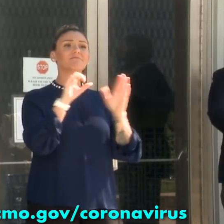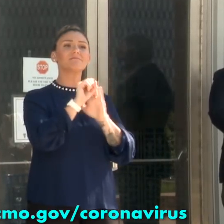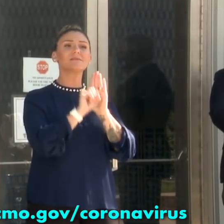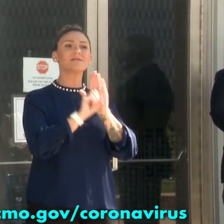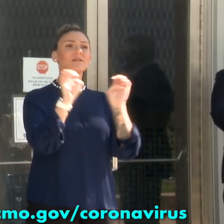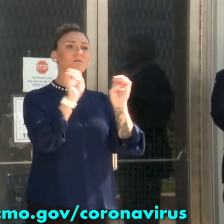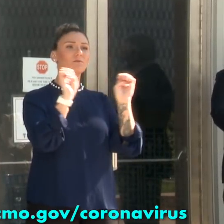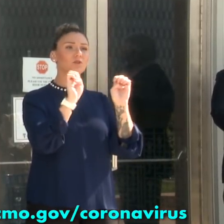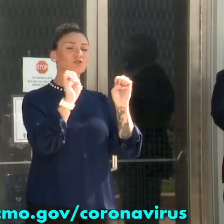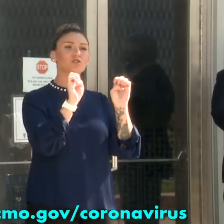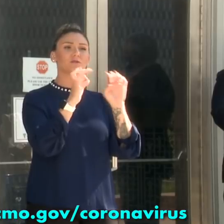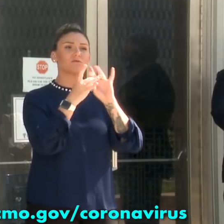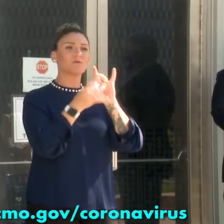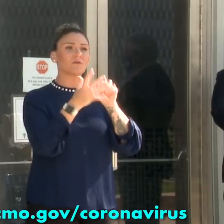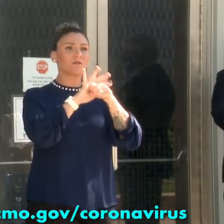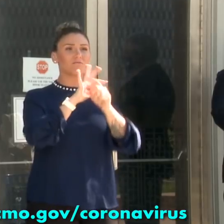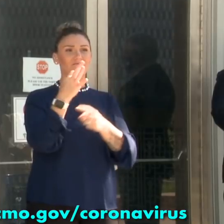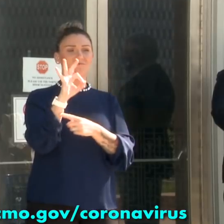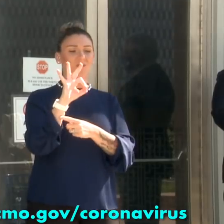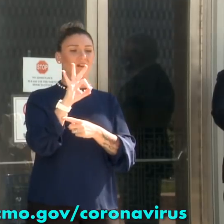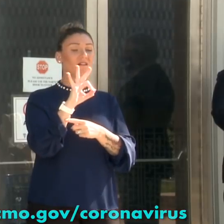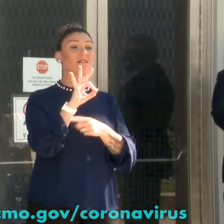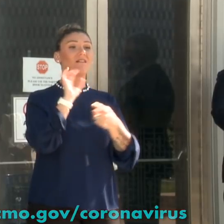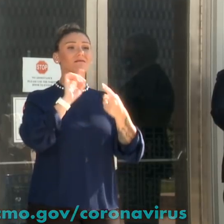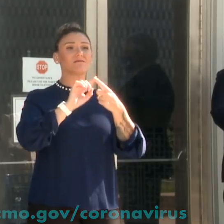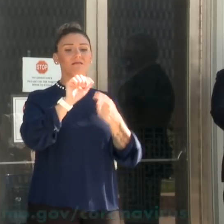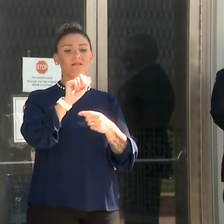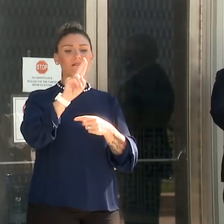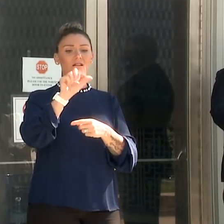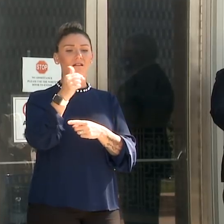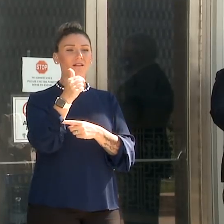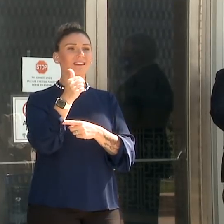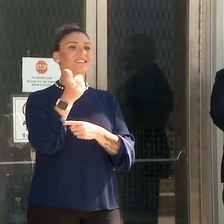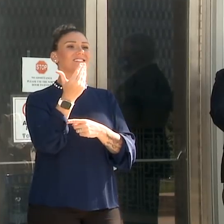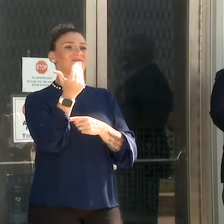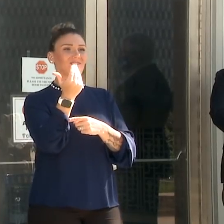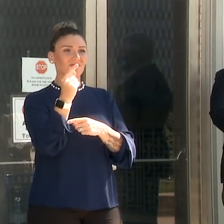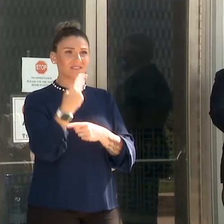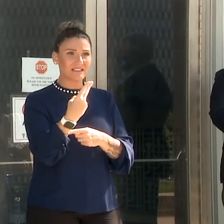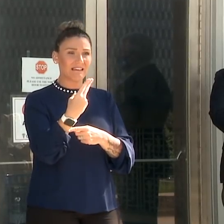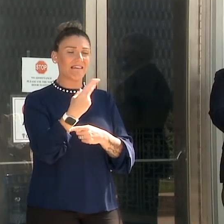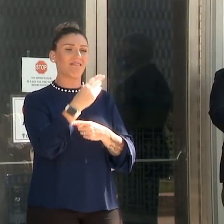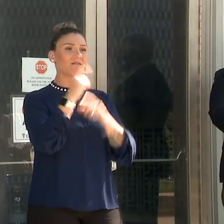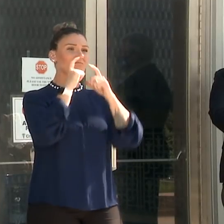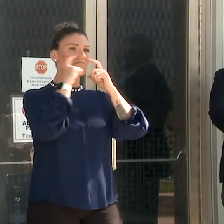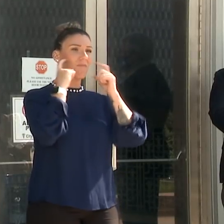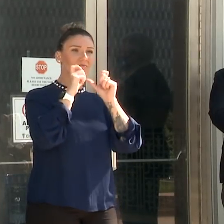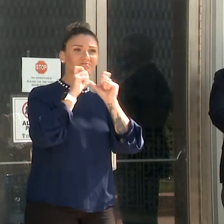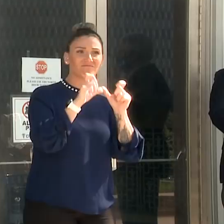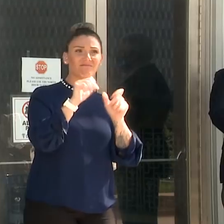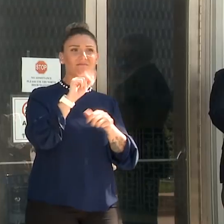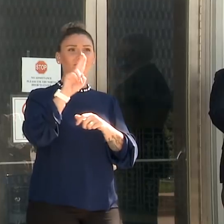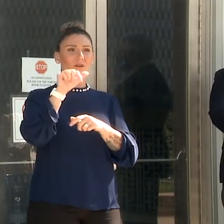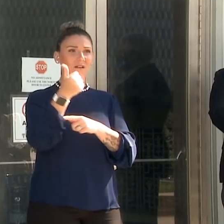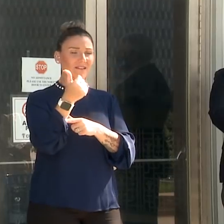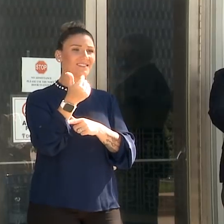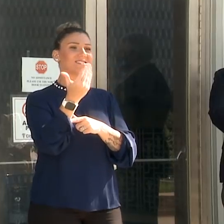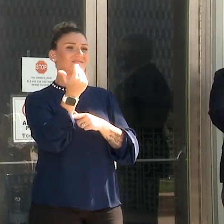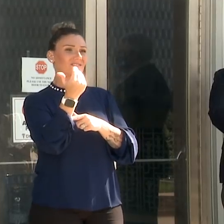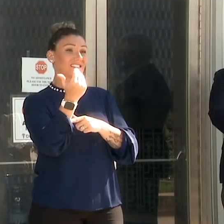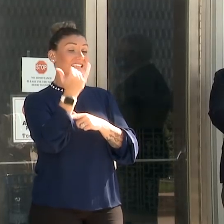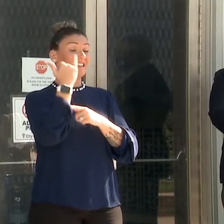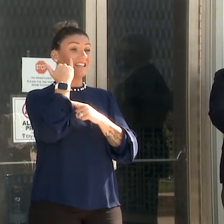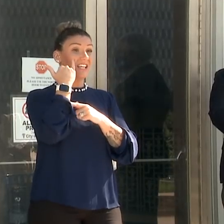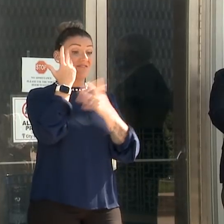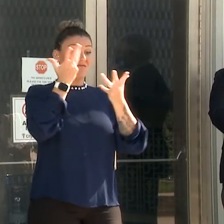emergency relating to COVID-19 runs until August 15th. If that order expires on August 15th, then of course that will be the end of our mask order. If